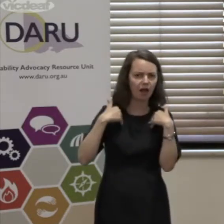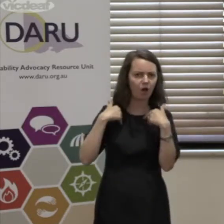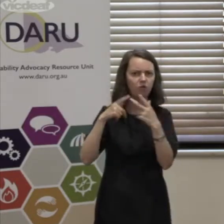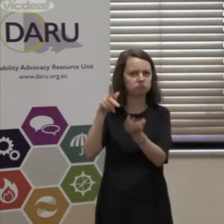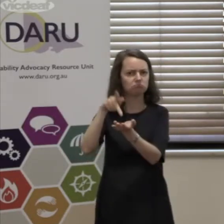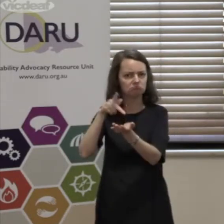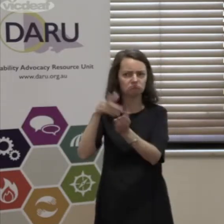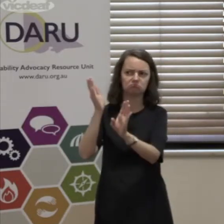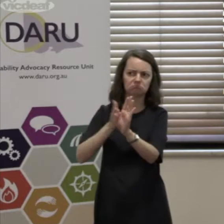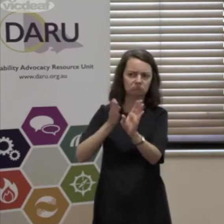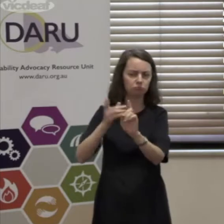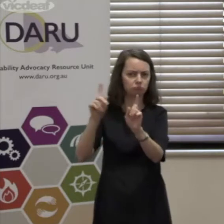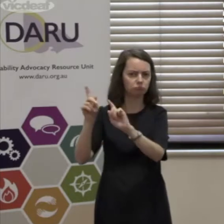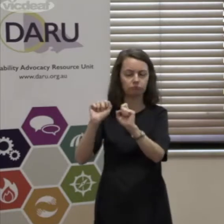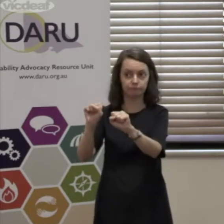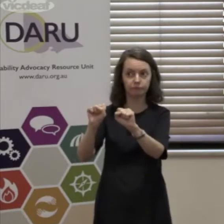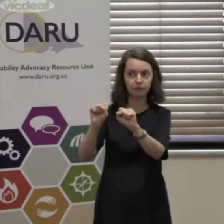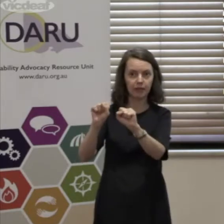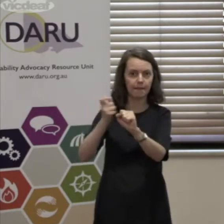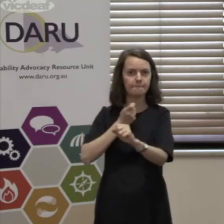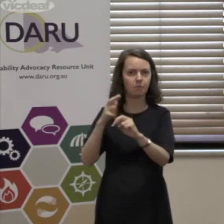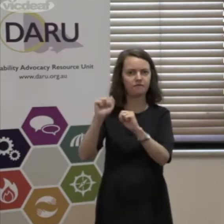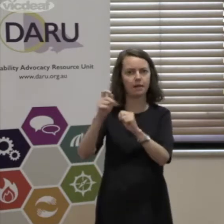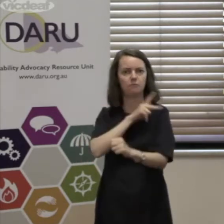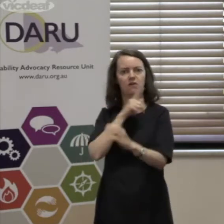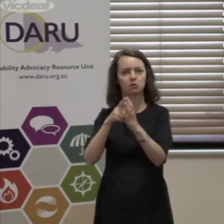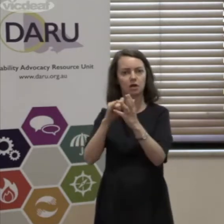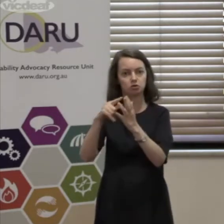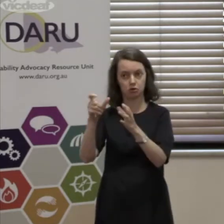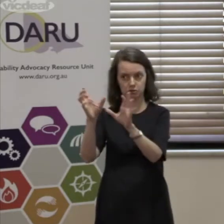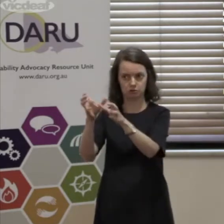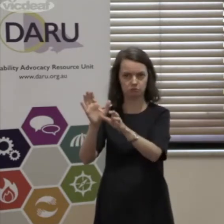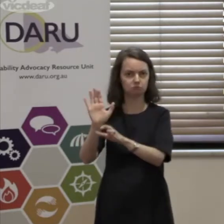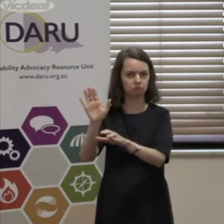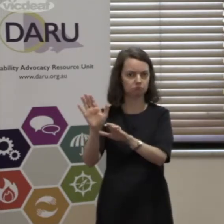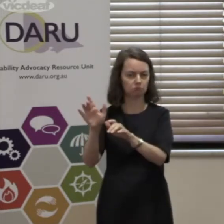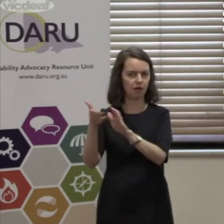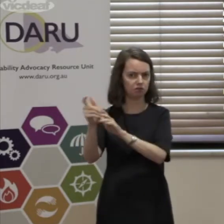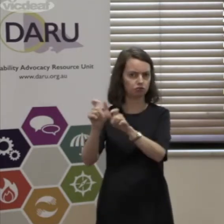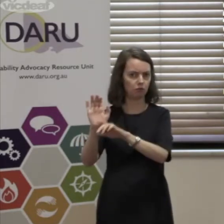psychologist bodies or anything like that.